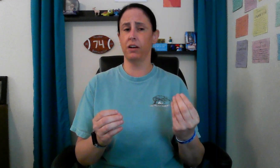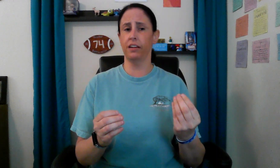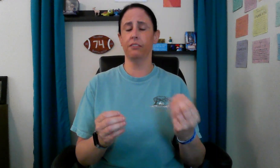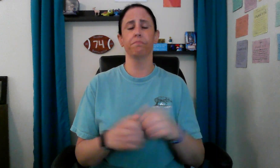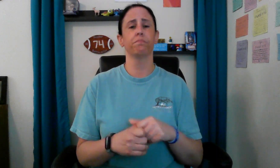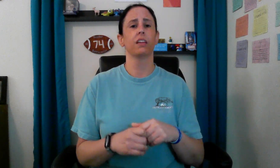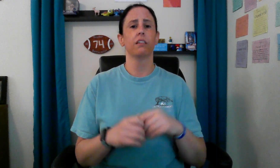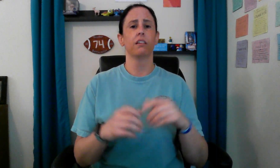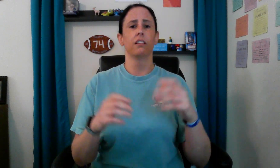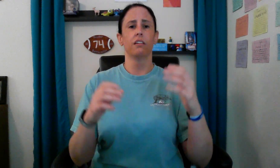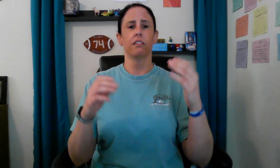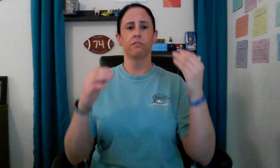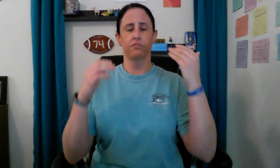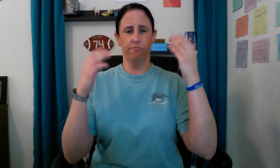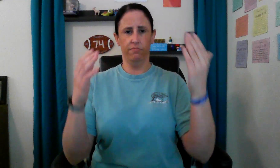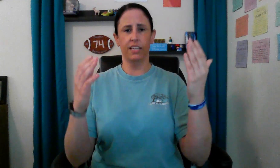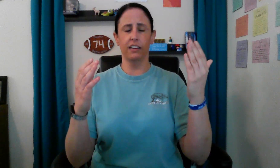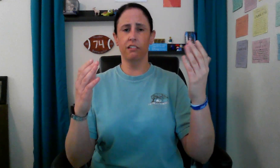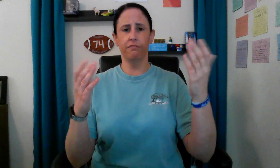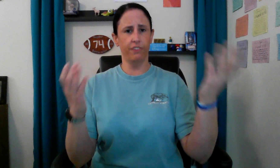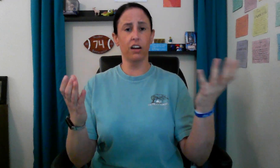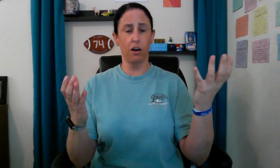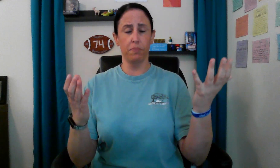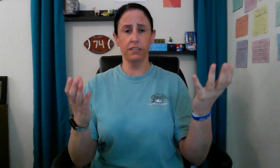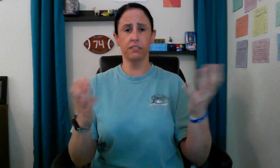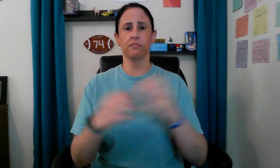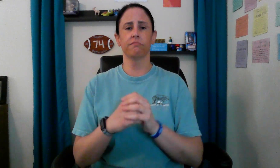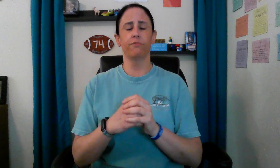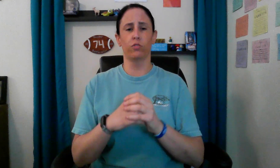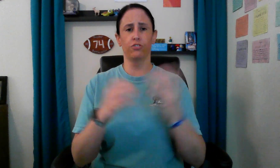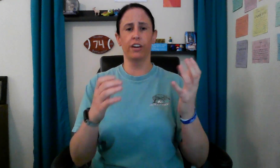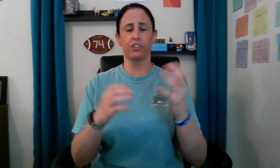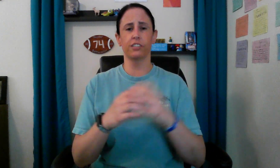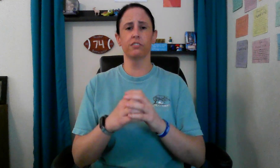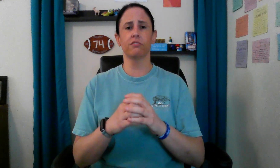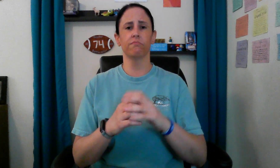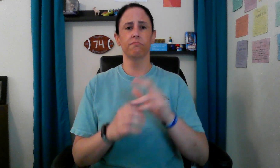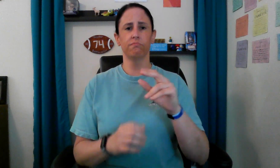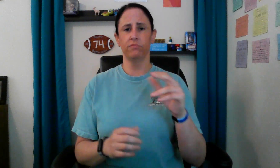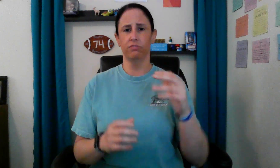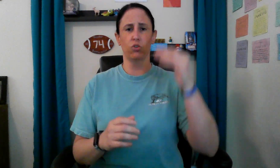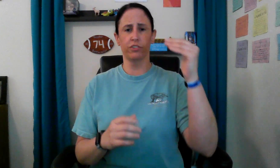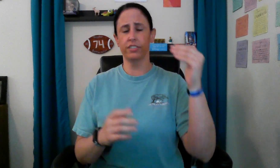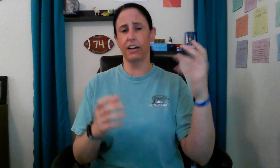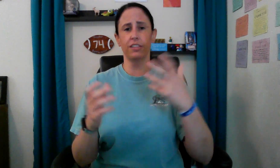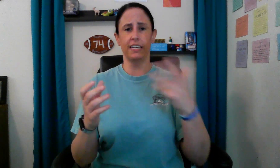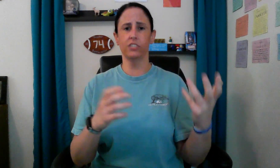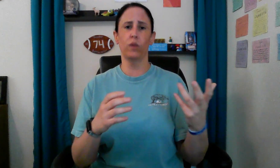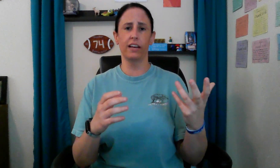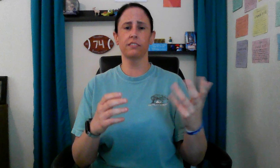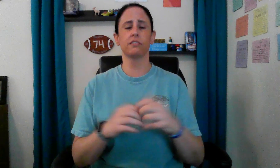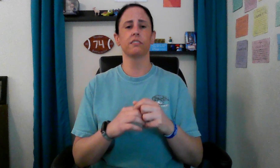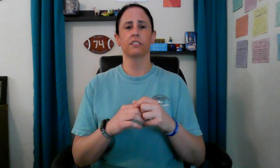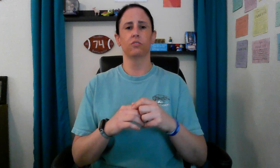mind. Think of a compass, 4 directions: north, south, east, west,